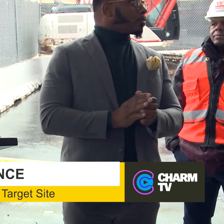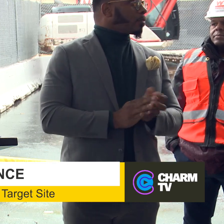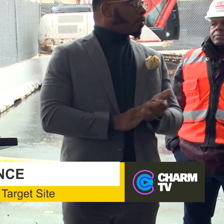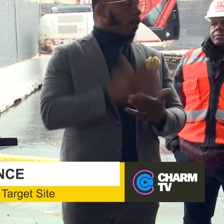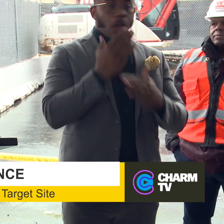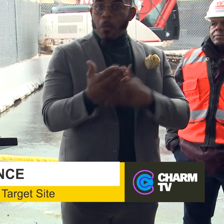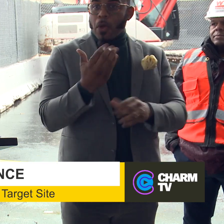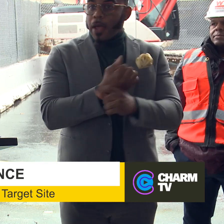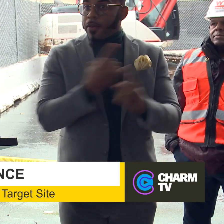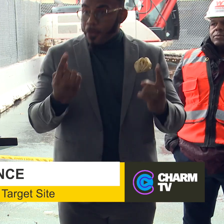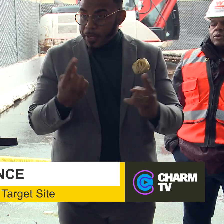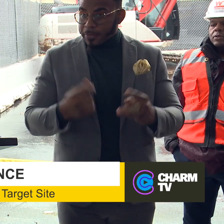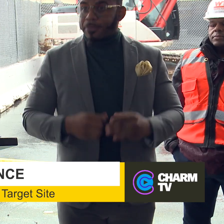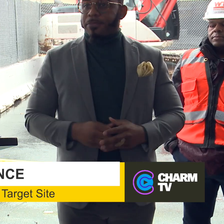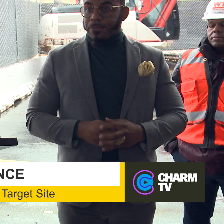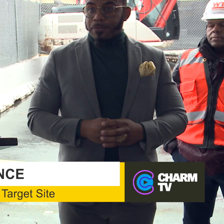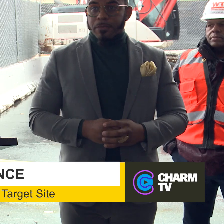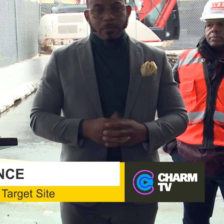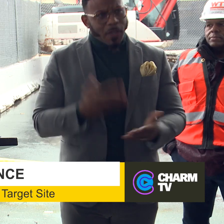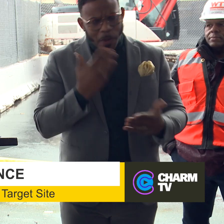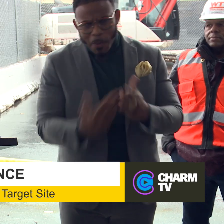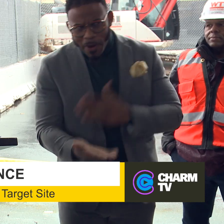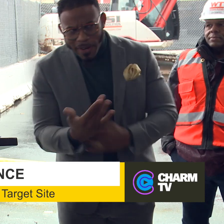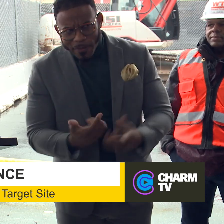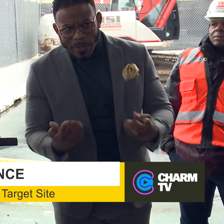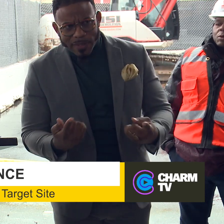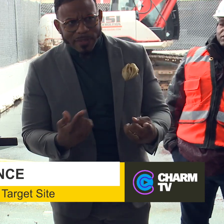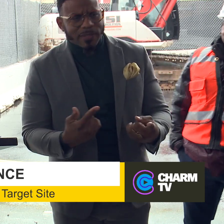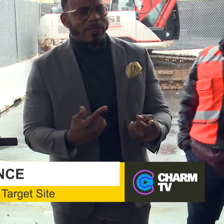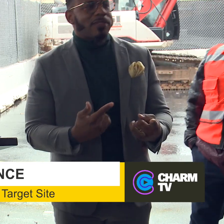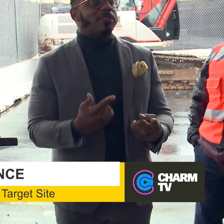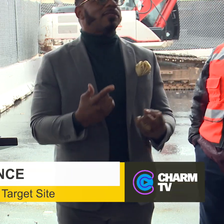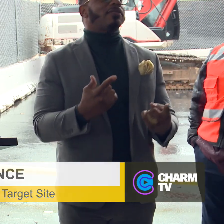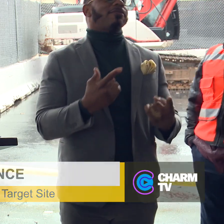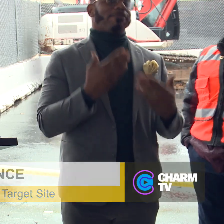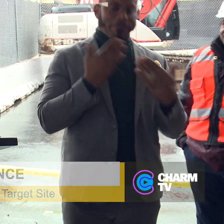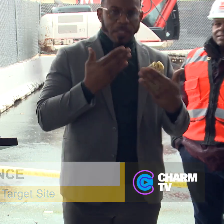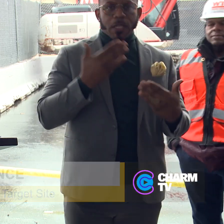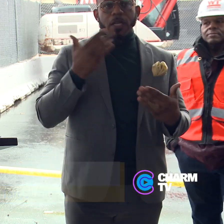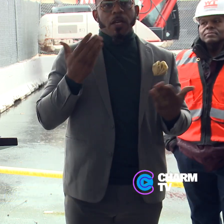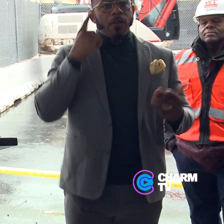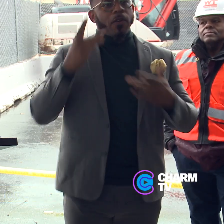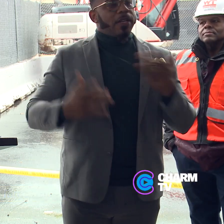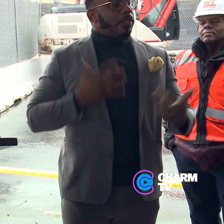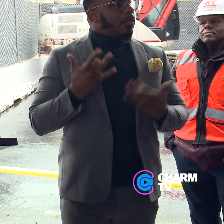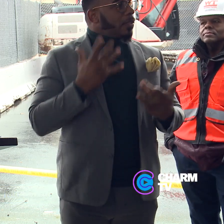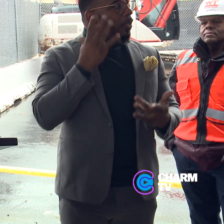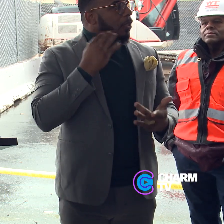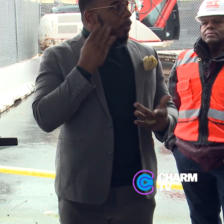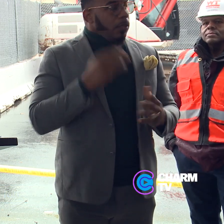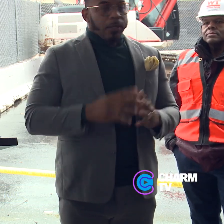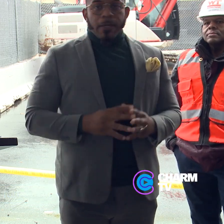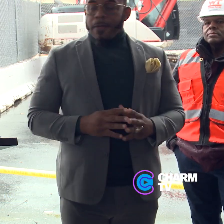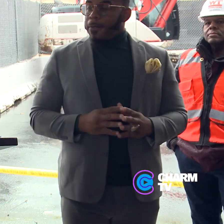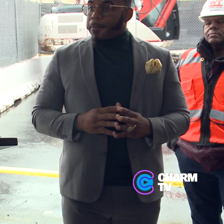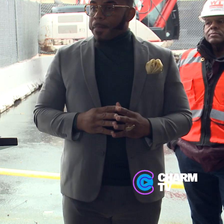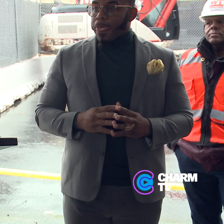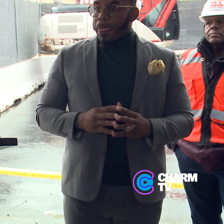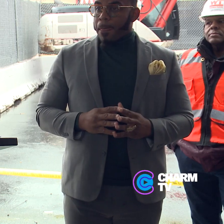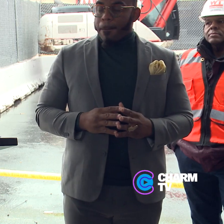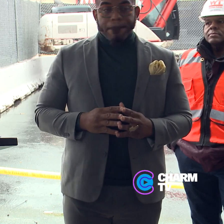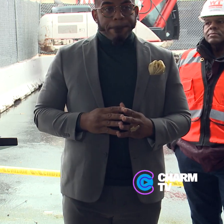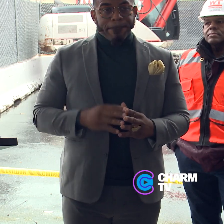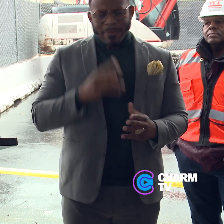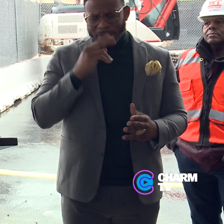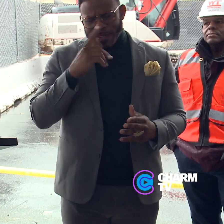Good morning, everyone. Come on, good morning, everyone. We're here for an exciting time. It's